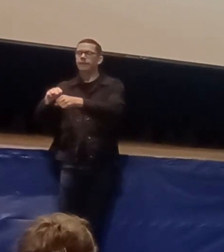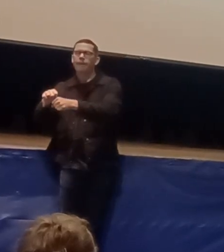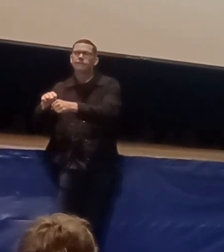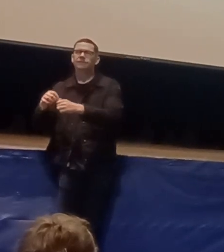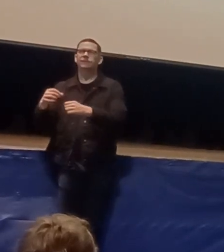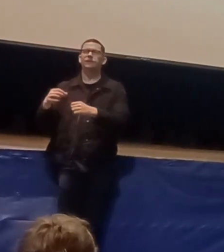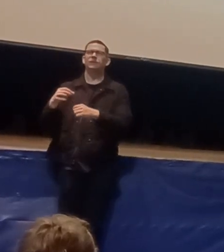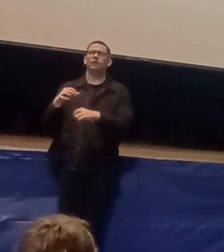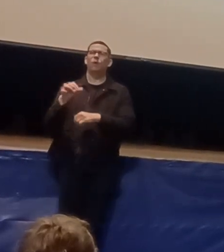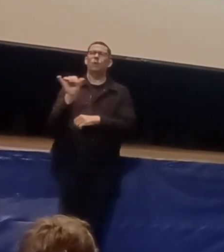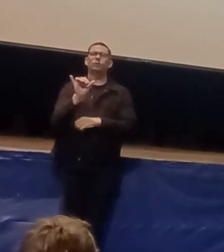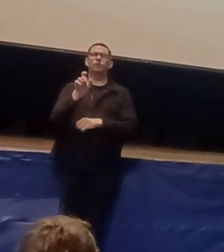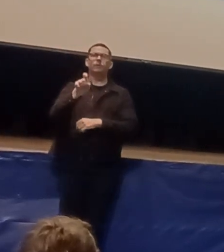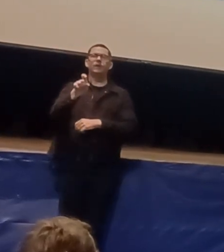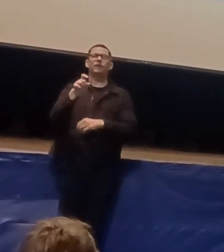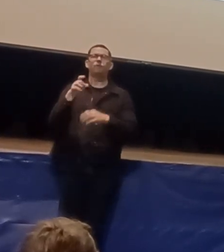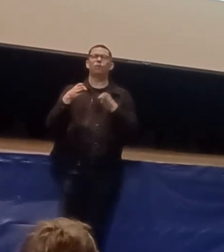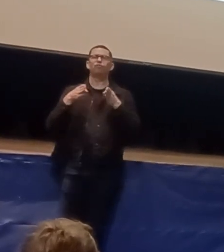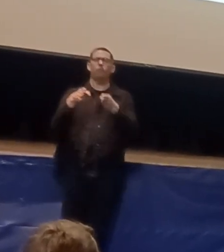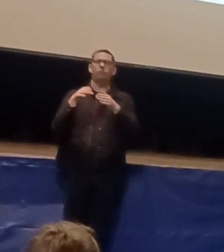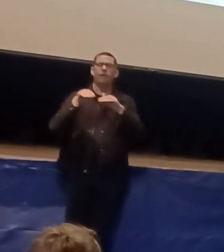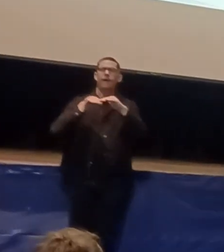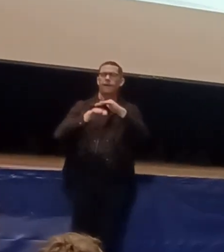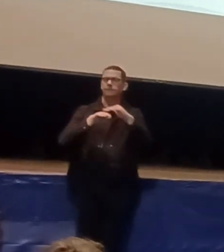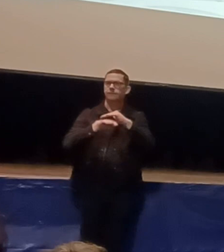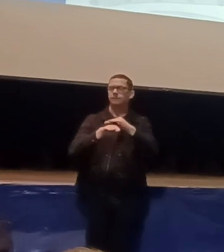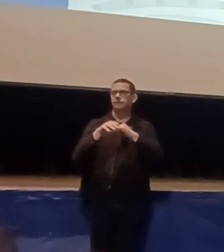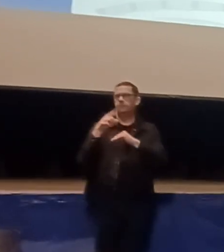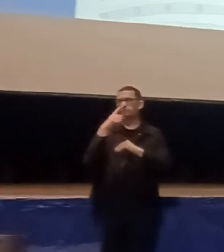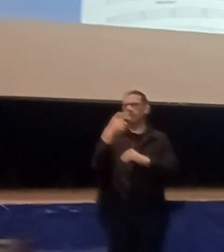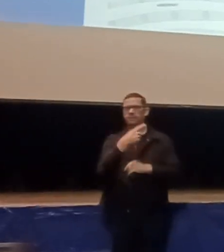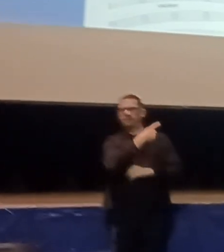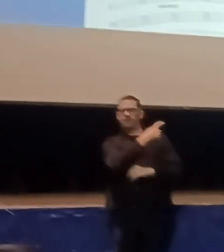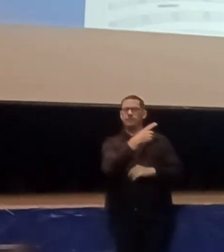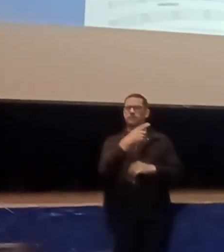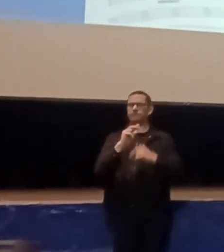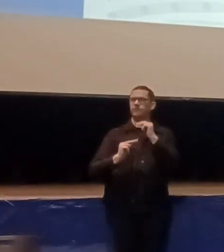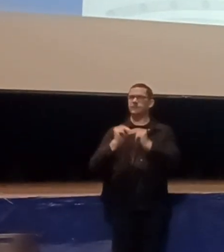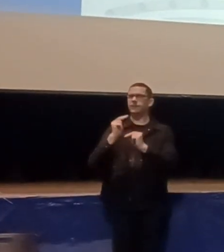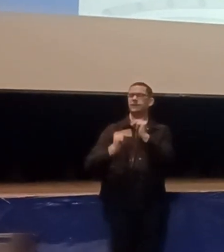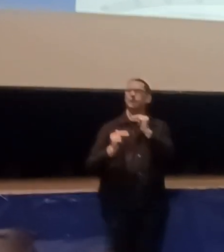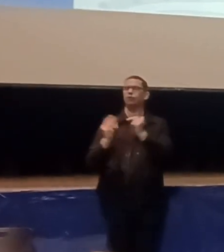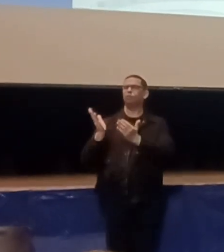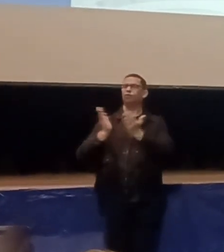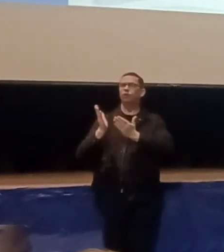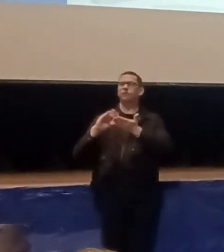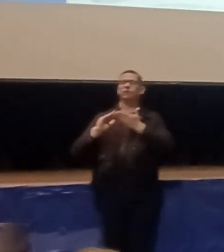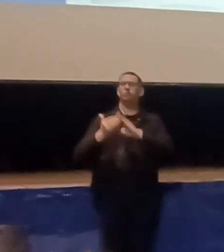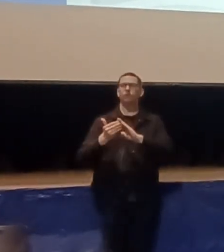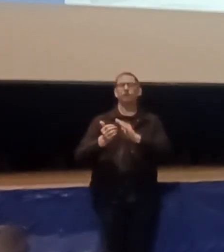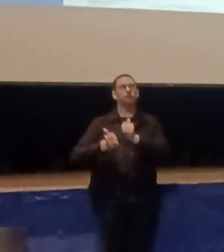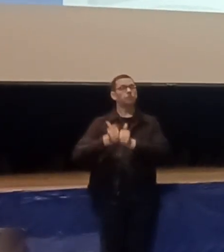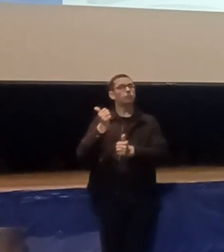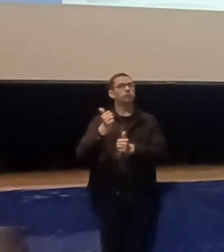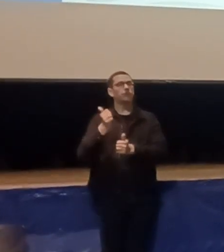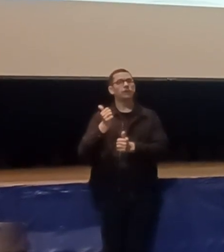need is about road access, because this is a facility that serves communities